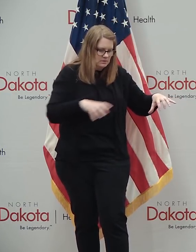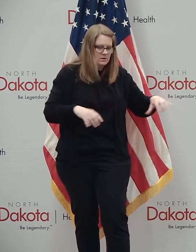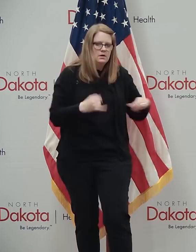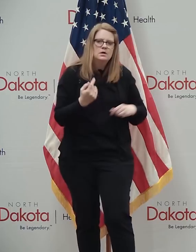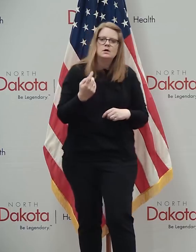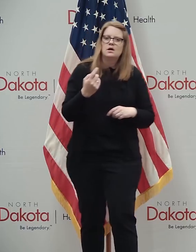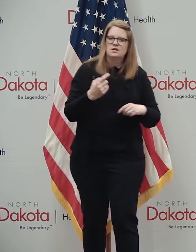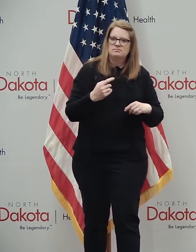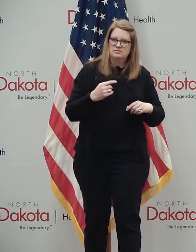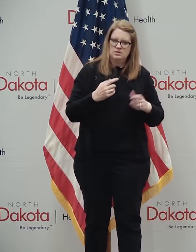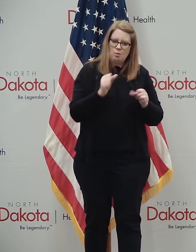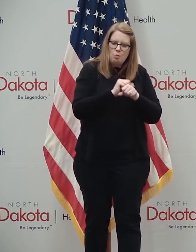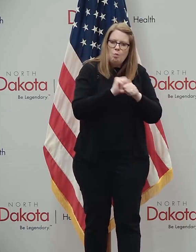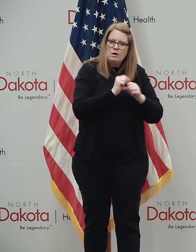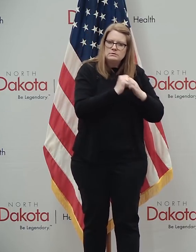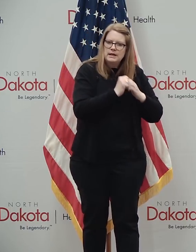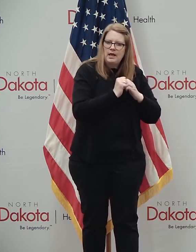their